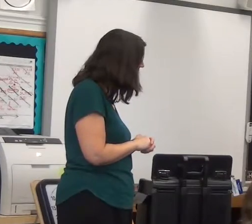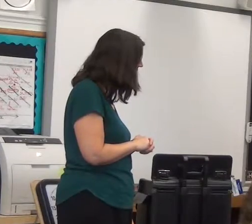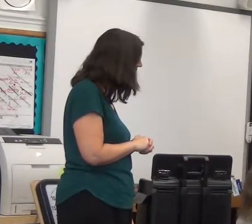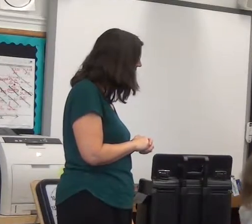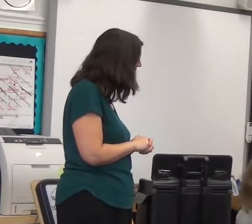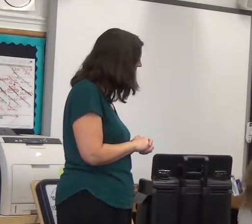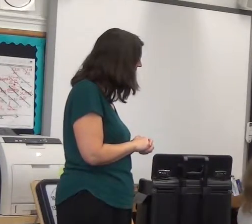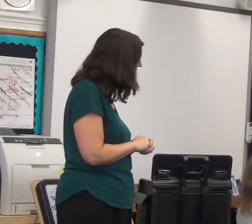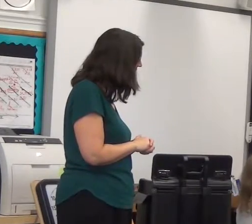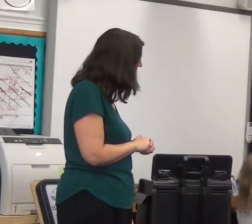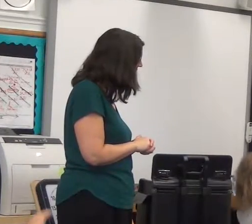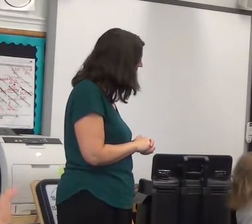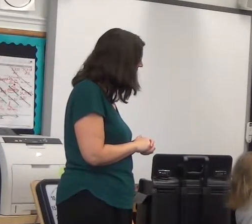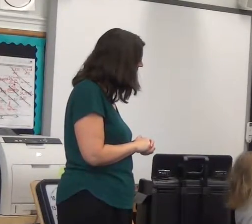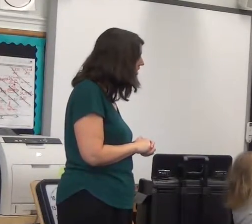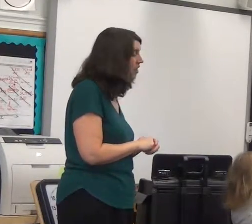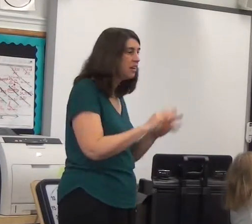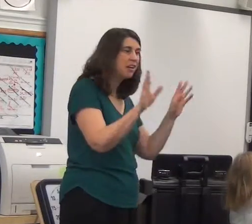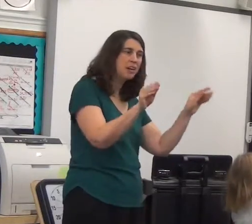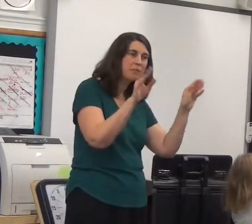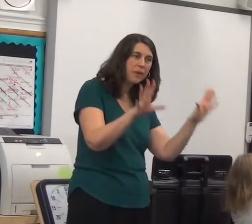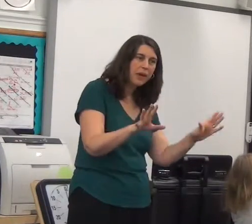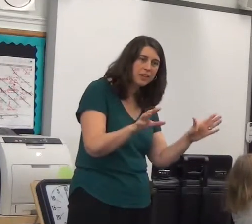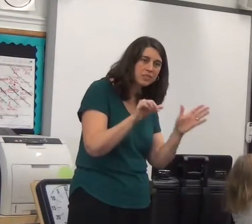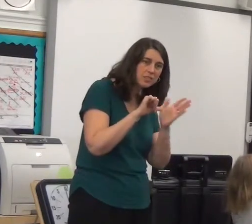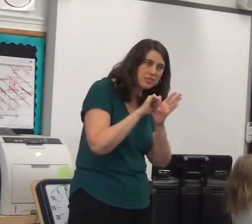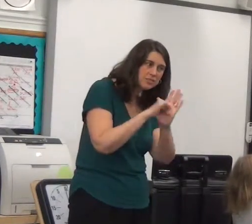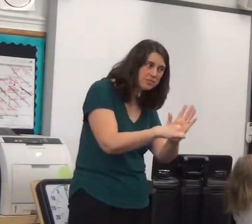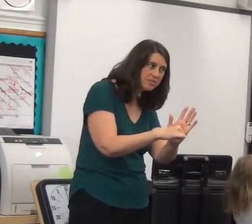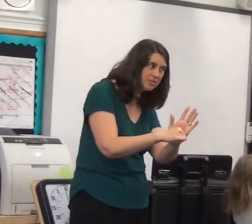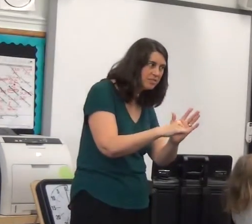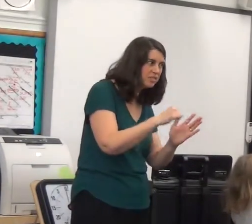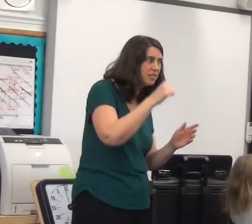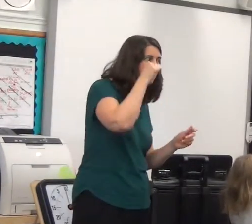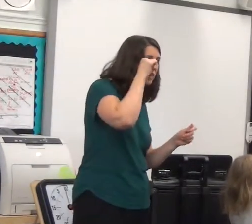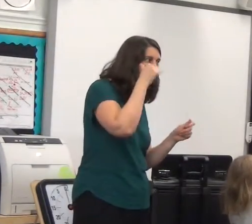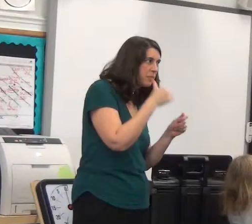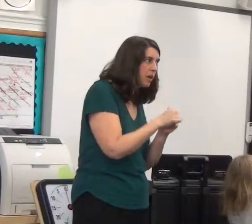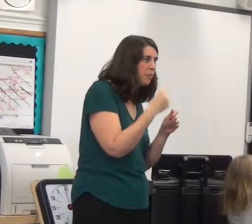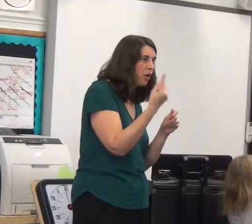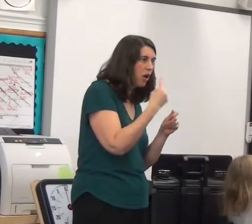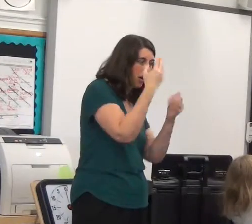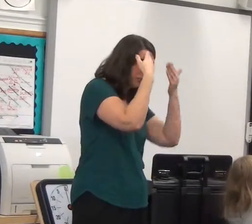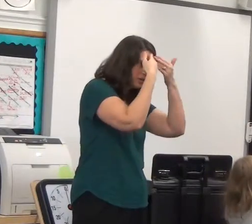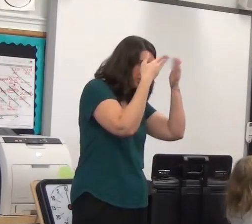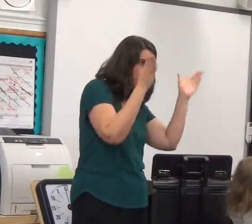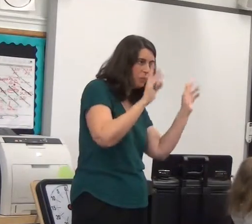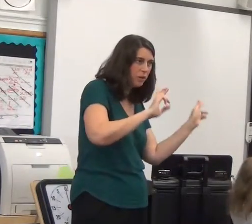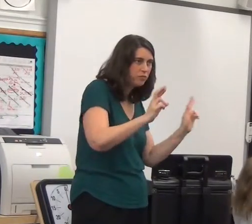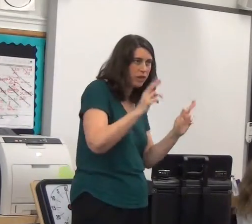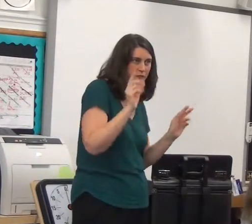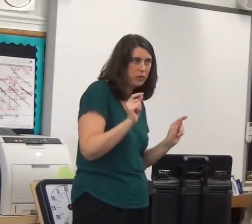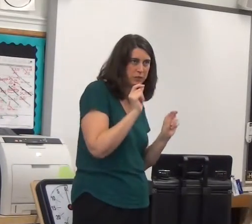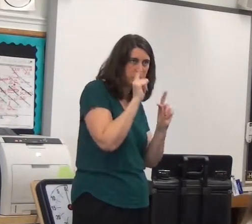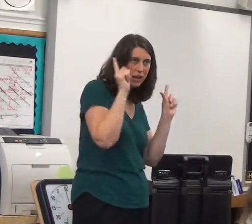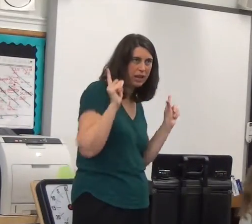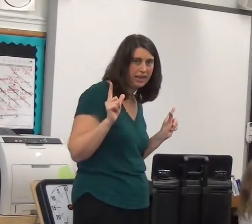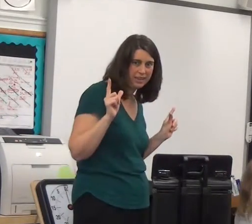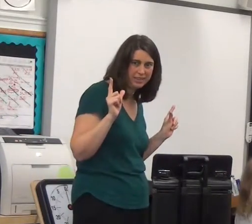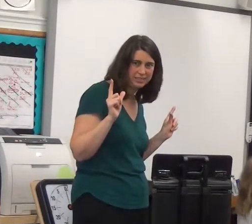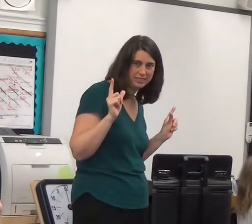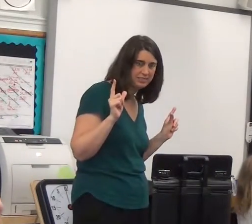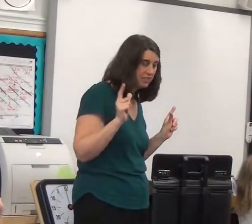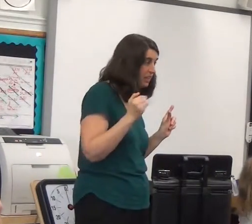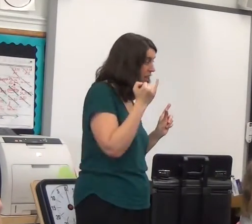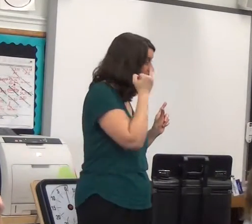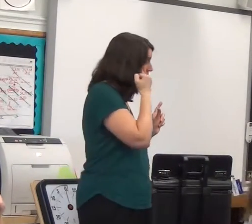what I wanted us to understand. Magic reminds us to always be open to surprise. If we